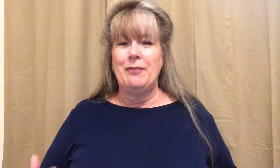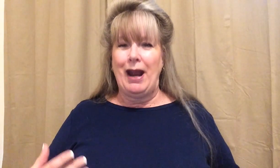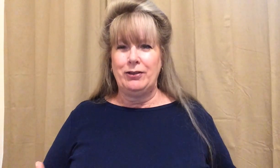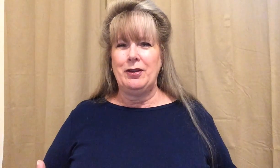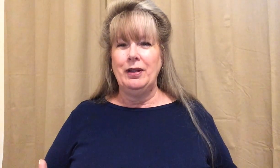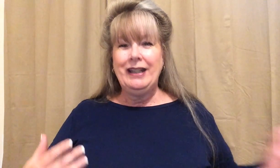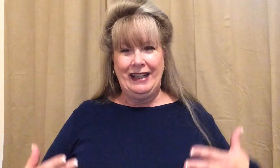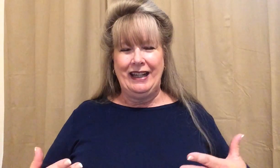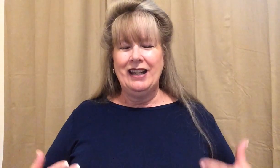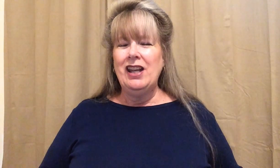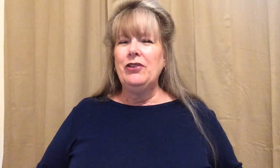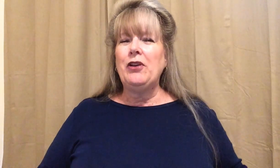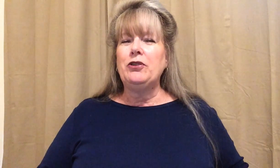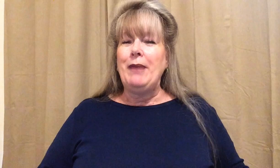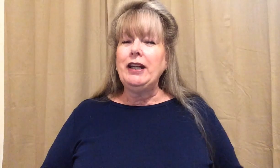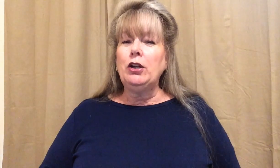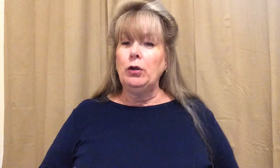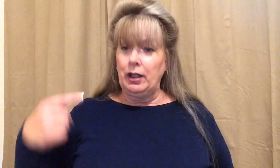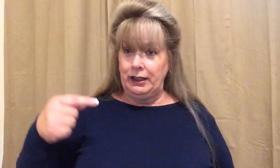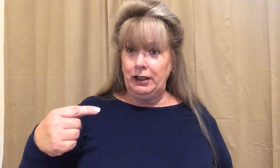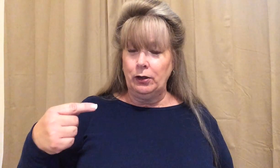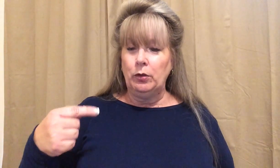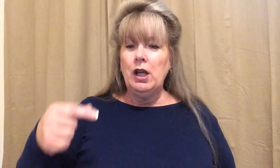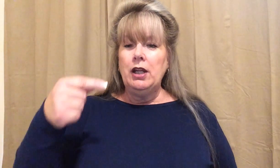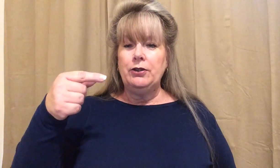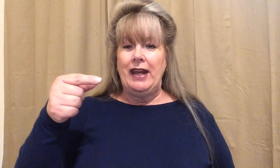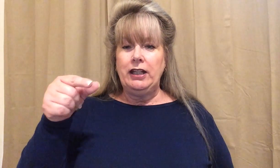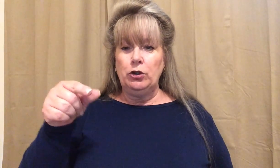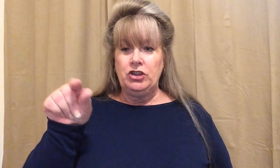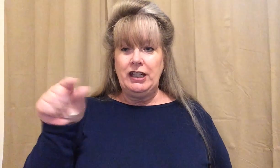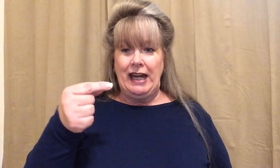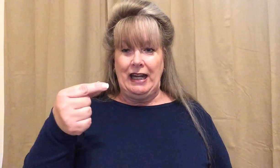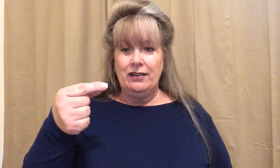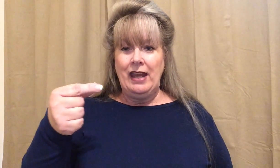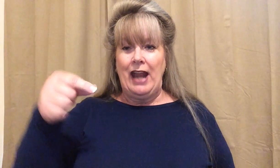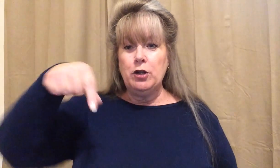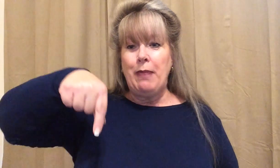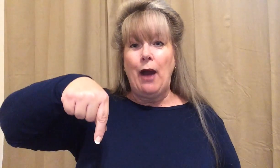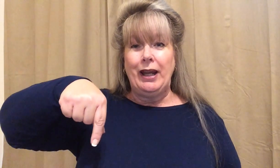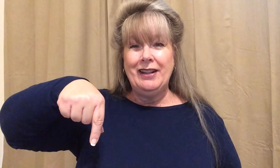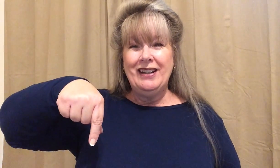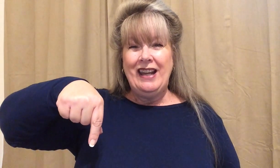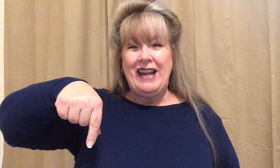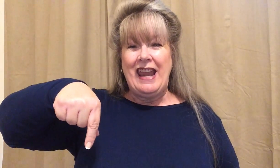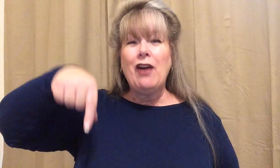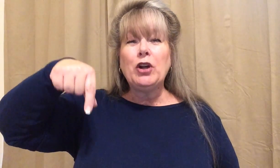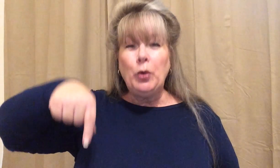bow to the king. So to make a Q, you take your G hand and you bow it. And now the queen